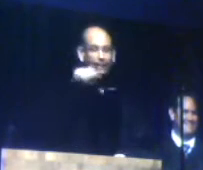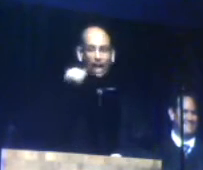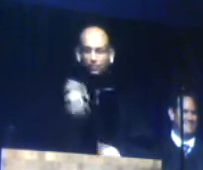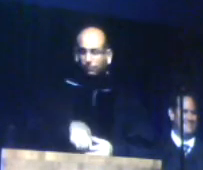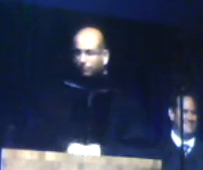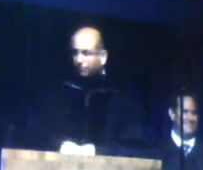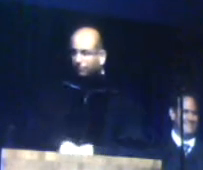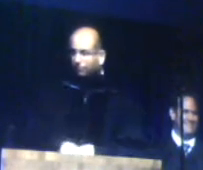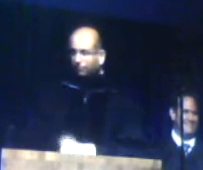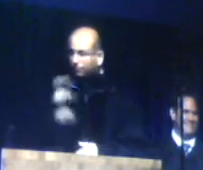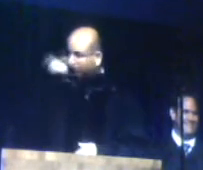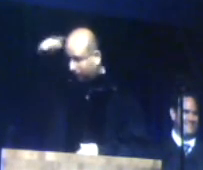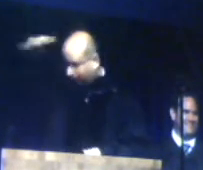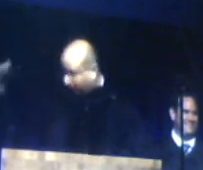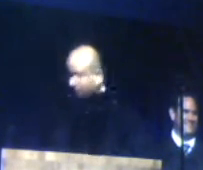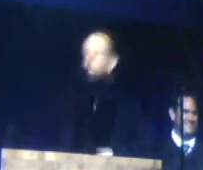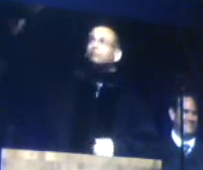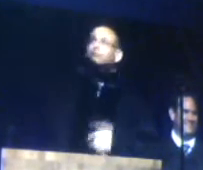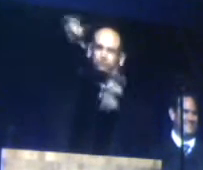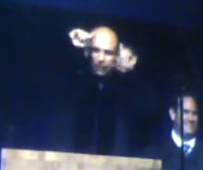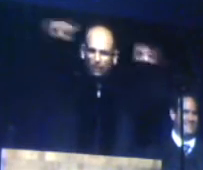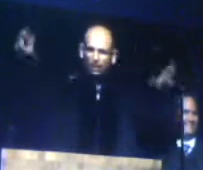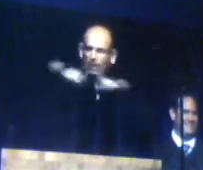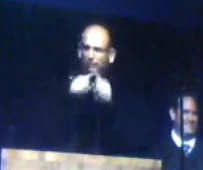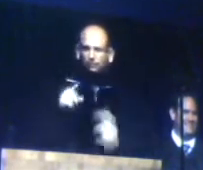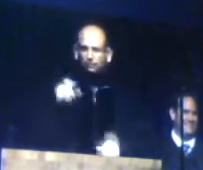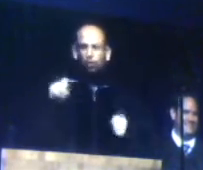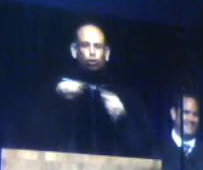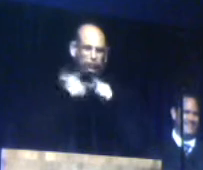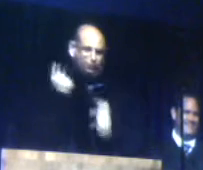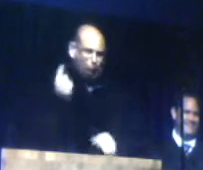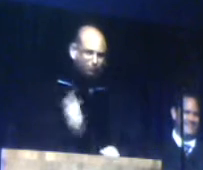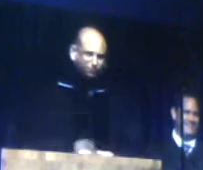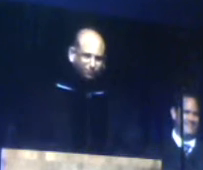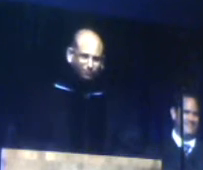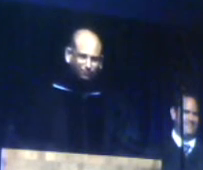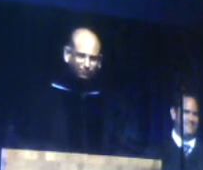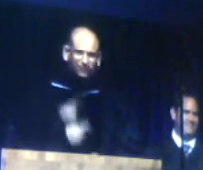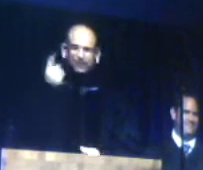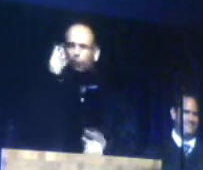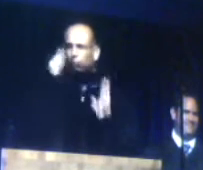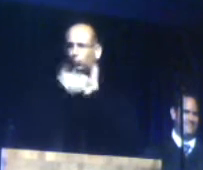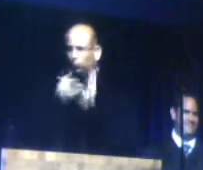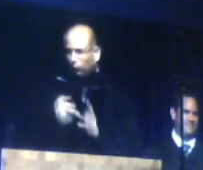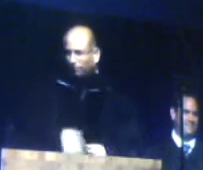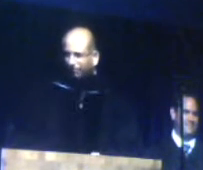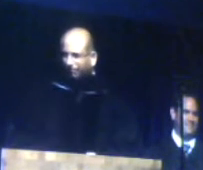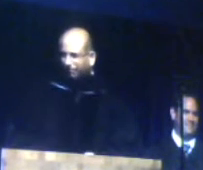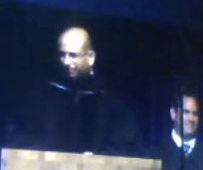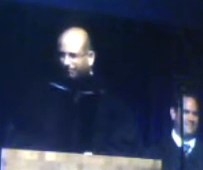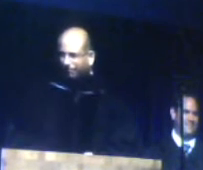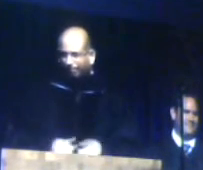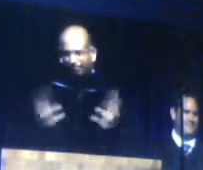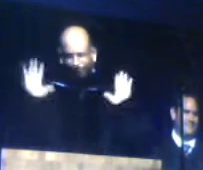First caveat. Do not throw your hats. You could hurt someone. It's a lawsuit that could